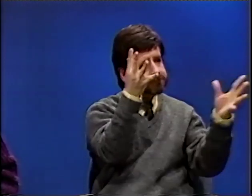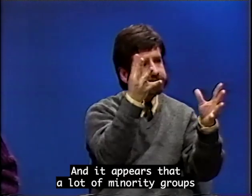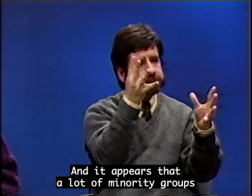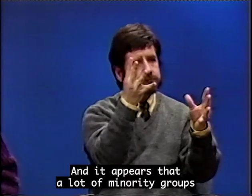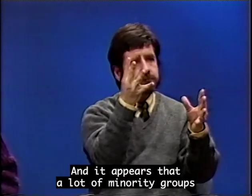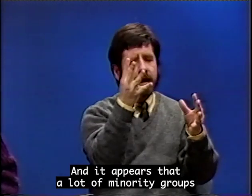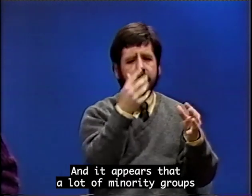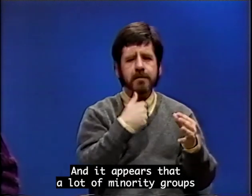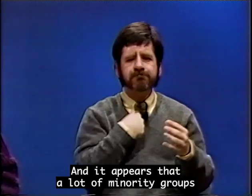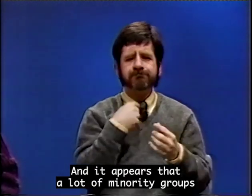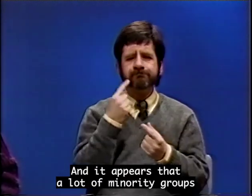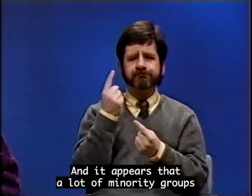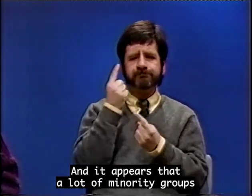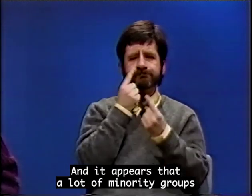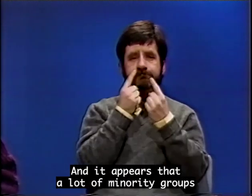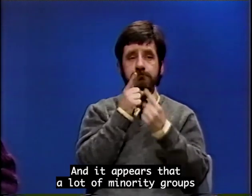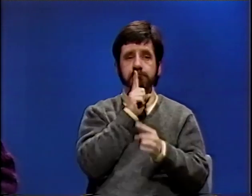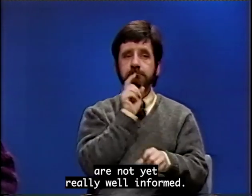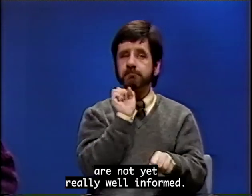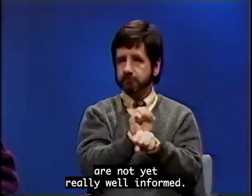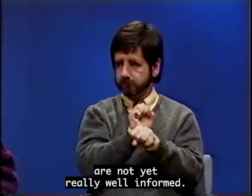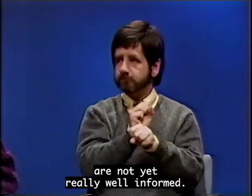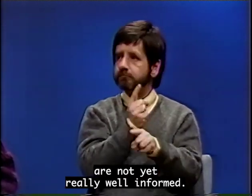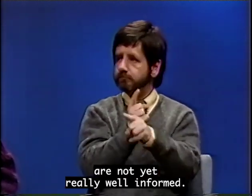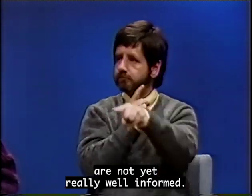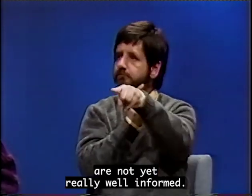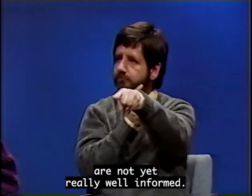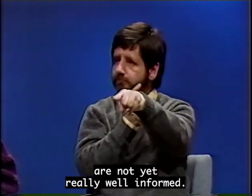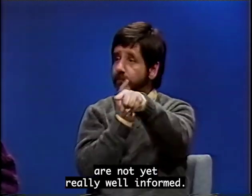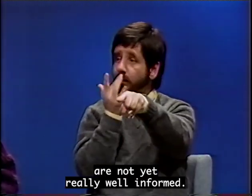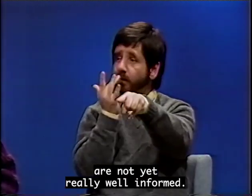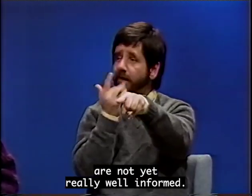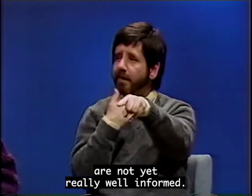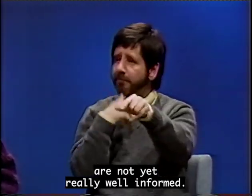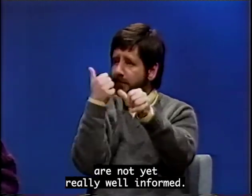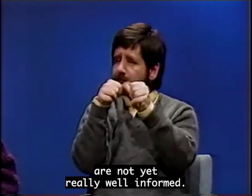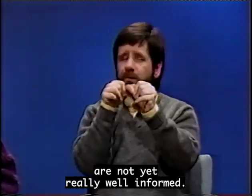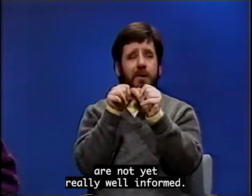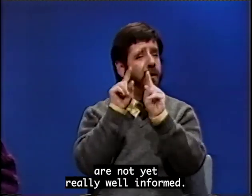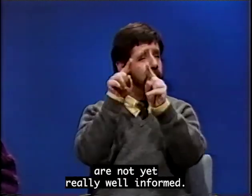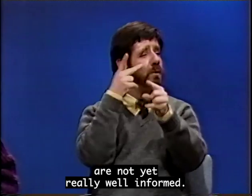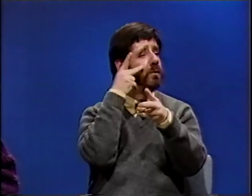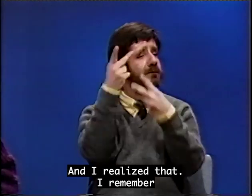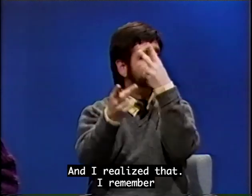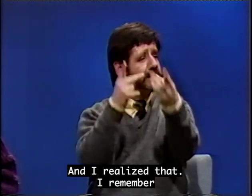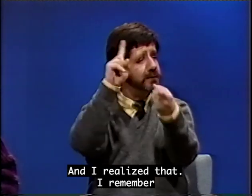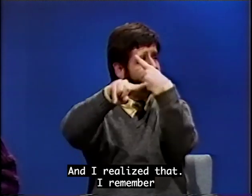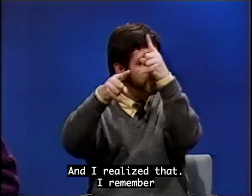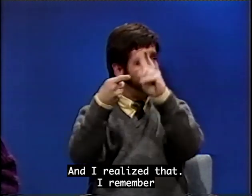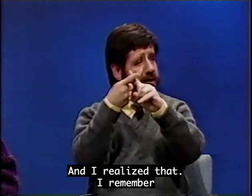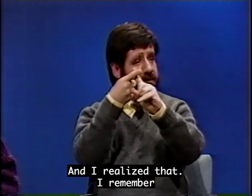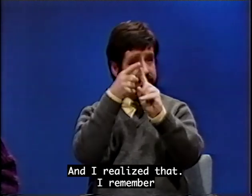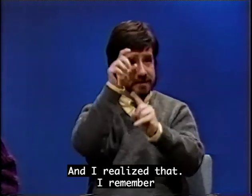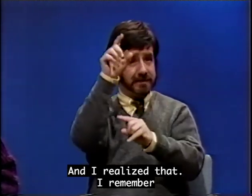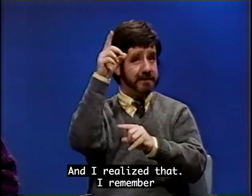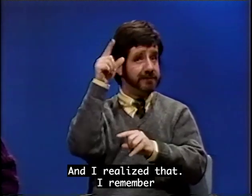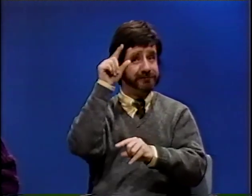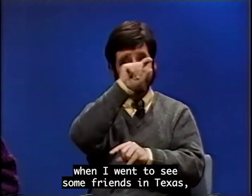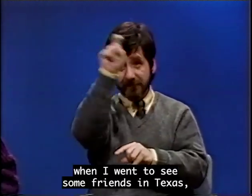And it appears that a lot of minority groups are not yet really well informed. And I realized that. I remember when I